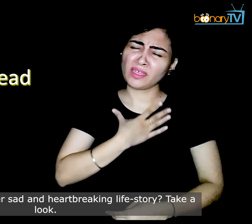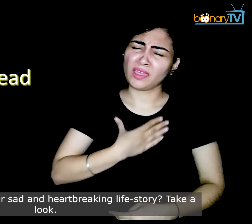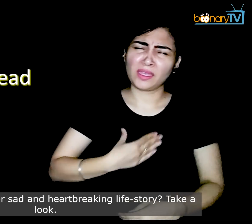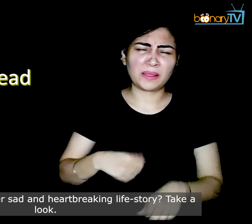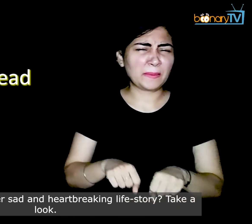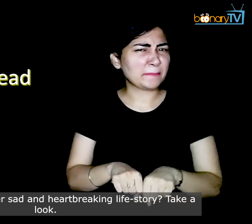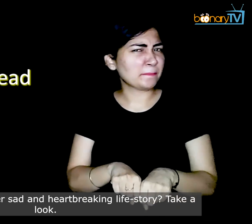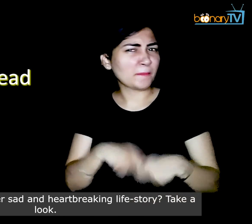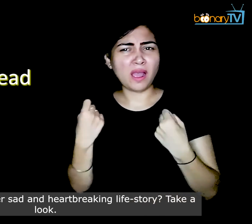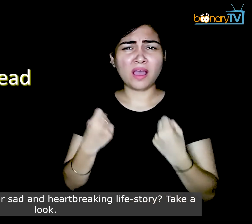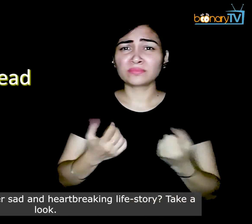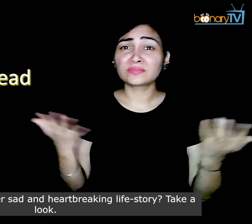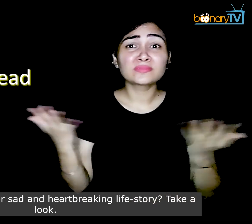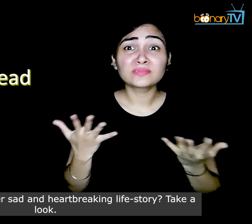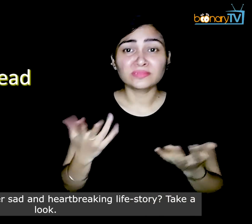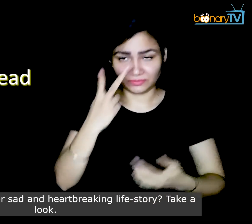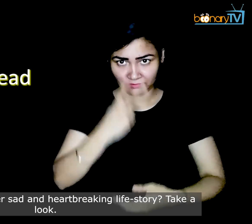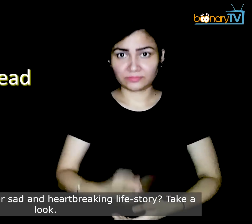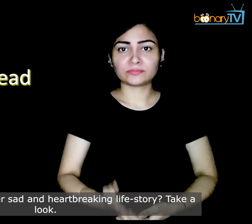life story? Take a look.